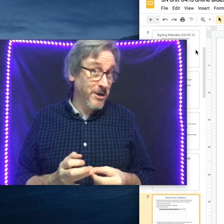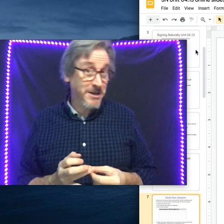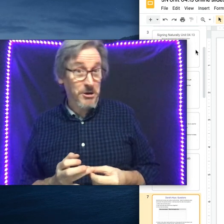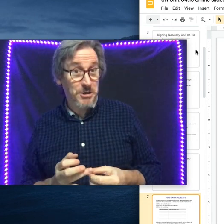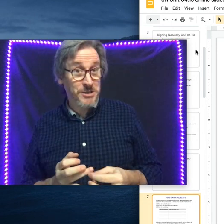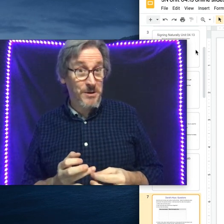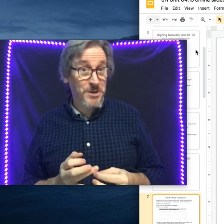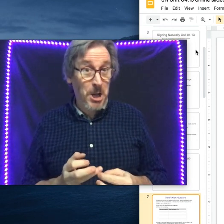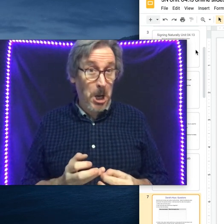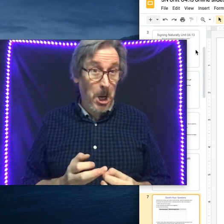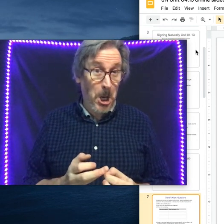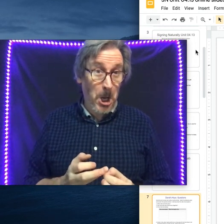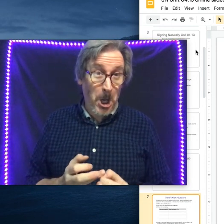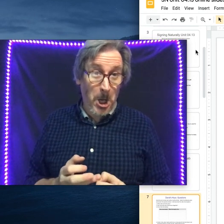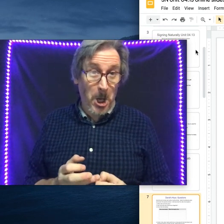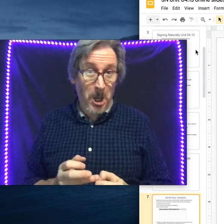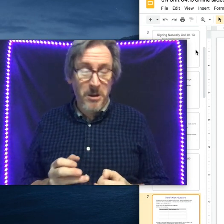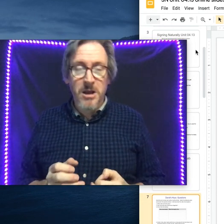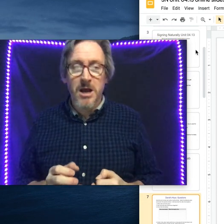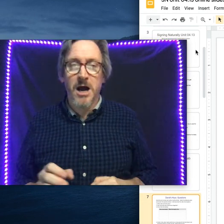I didn't write down a transcript.